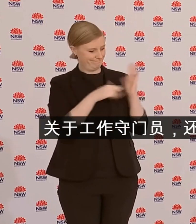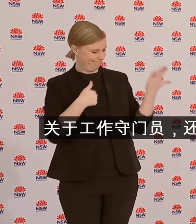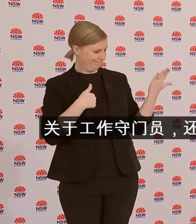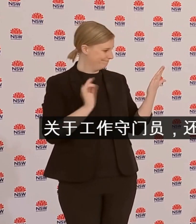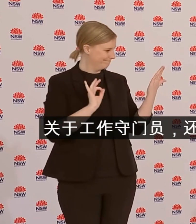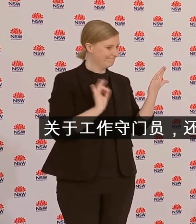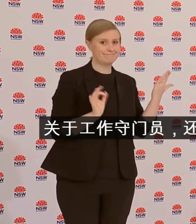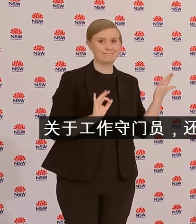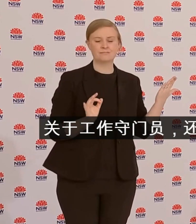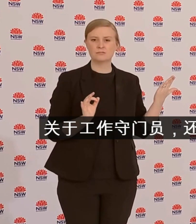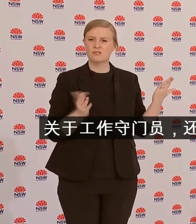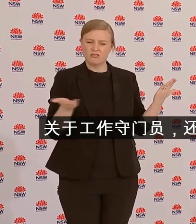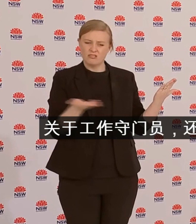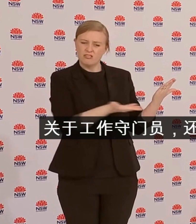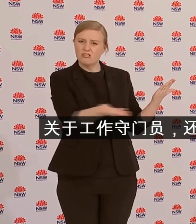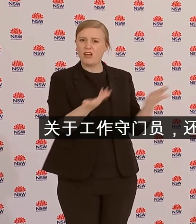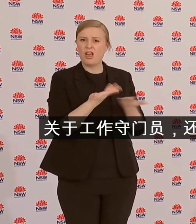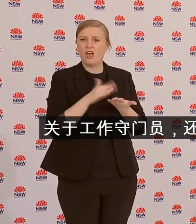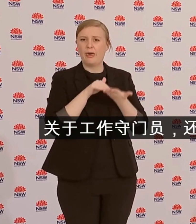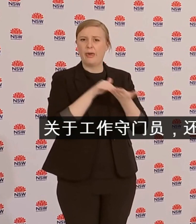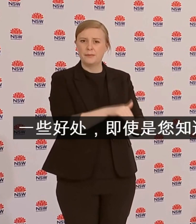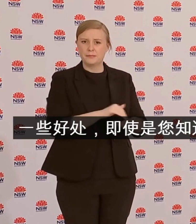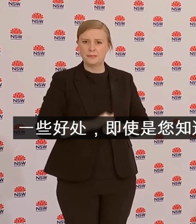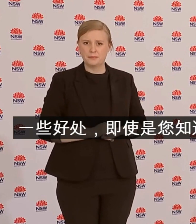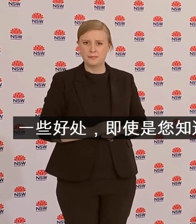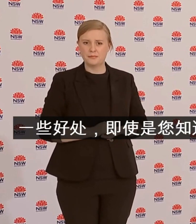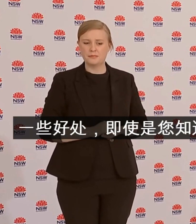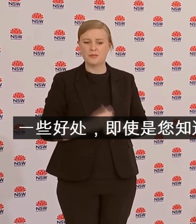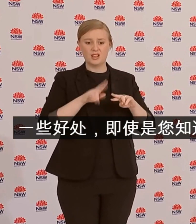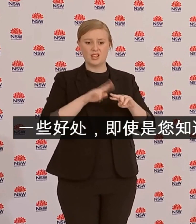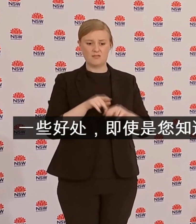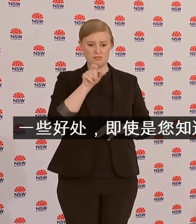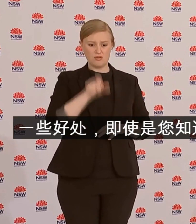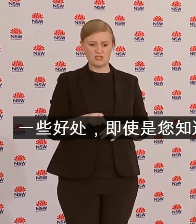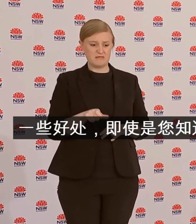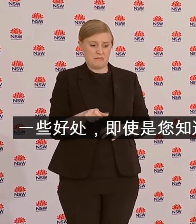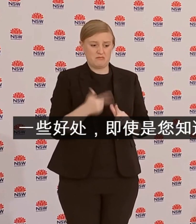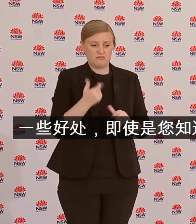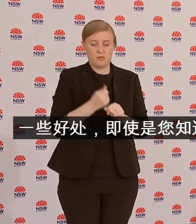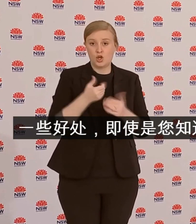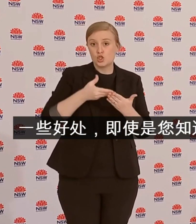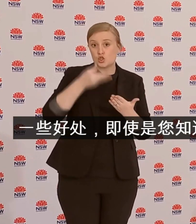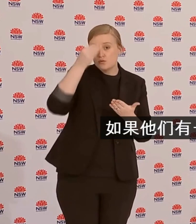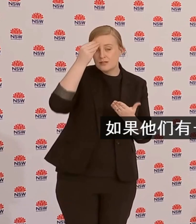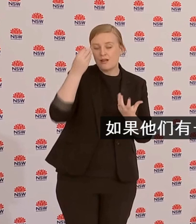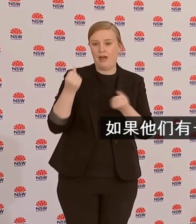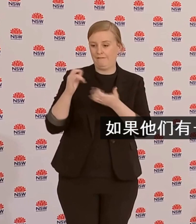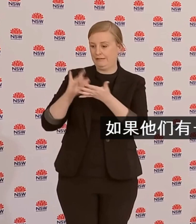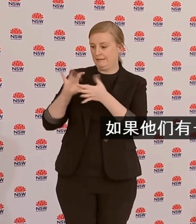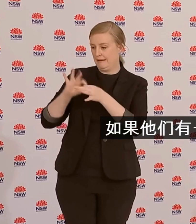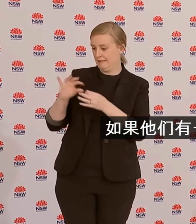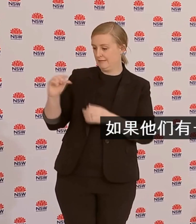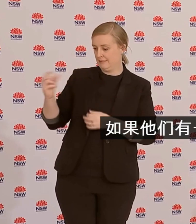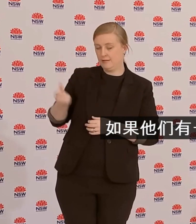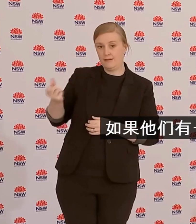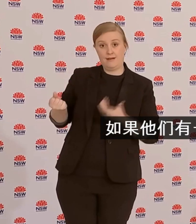talk about JobKeeper, and also the loophole around people who are on some benefits, even students, you know, they can't access those disaster payments if they